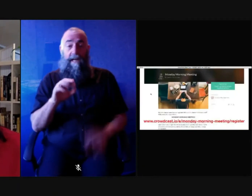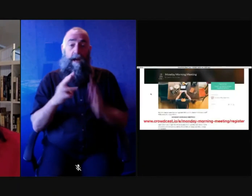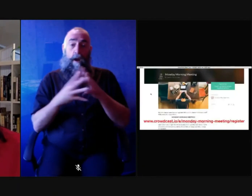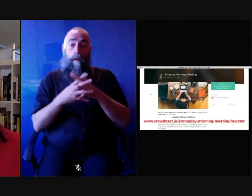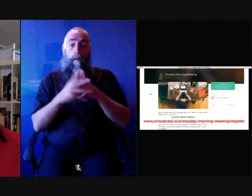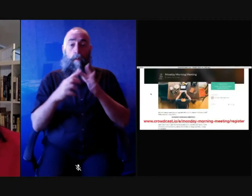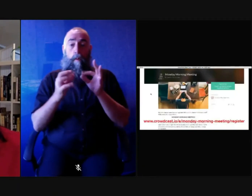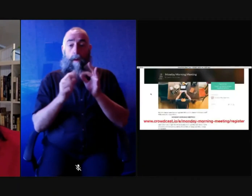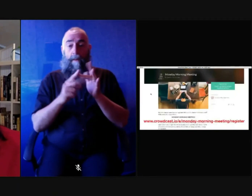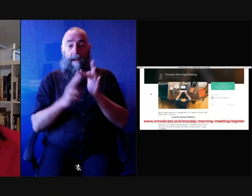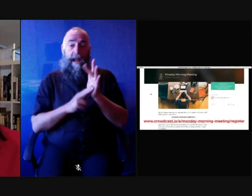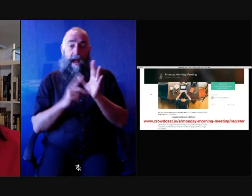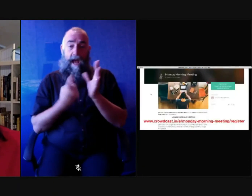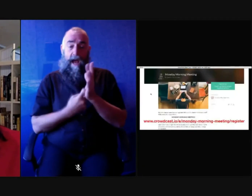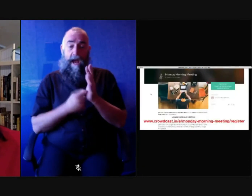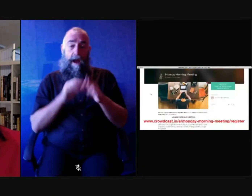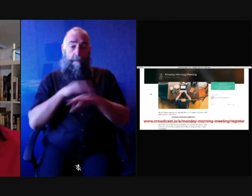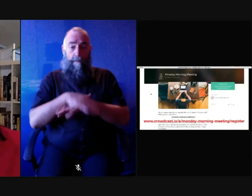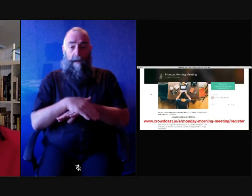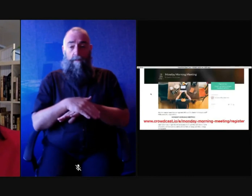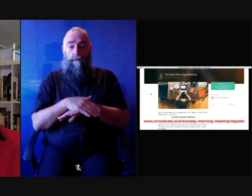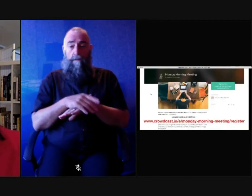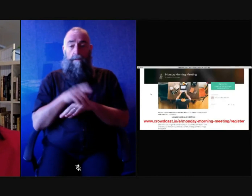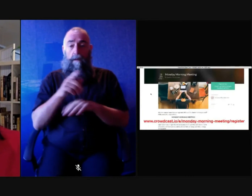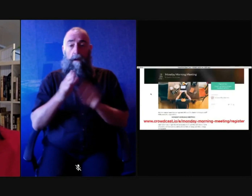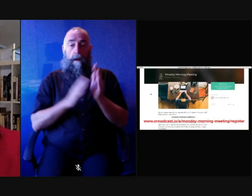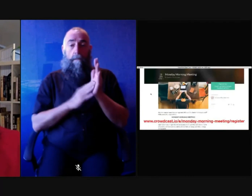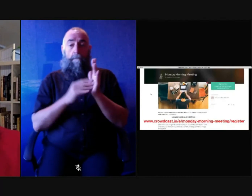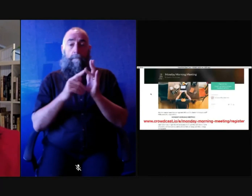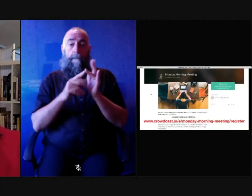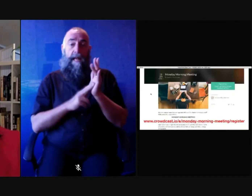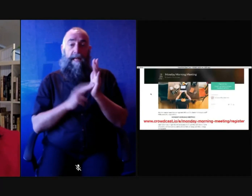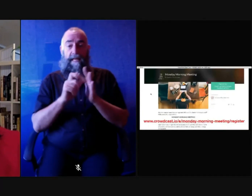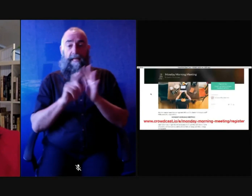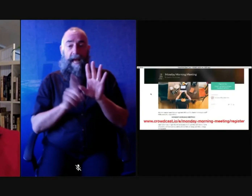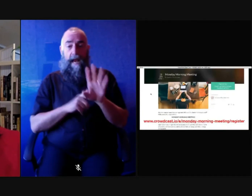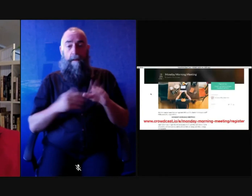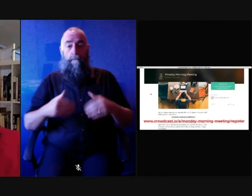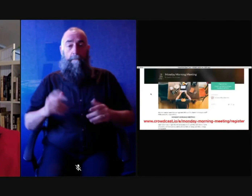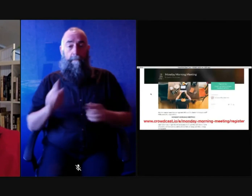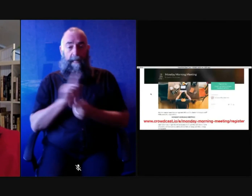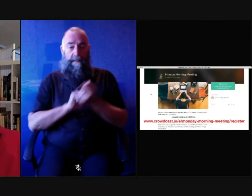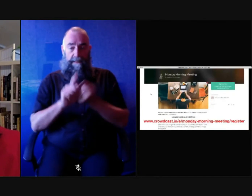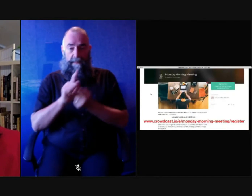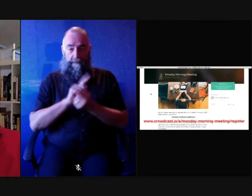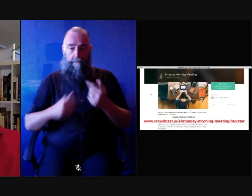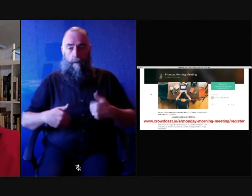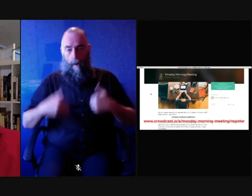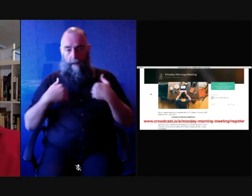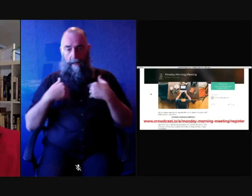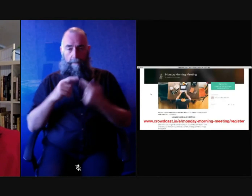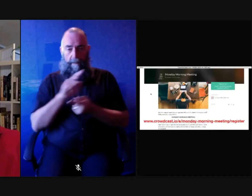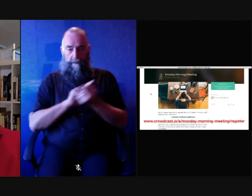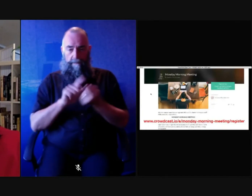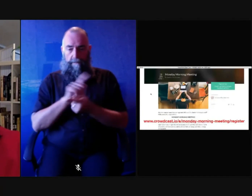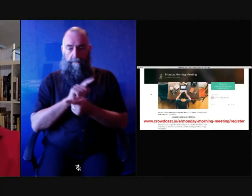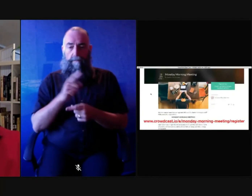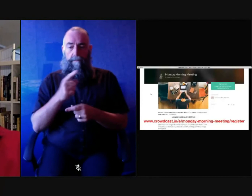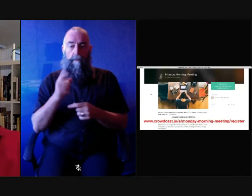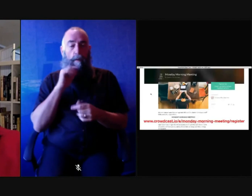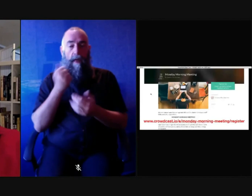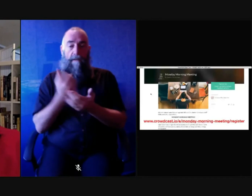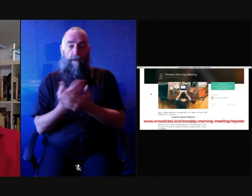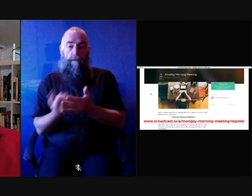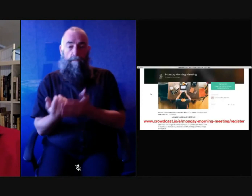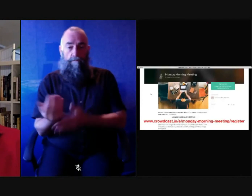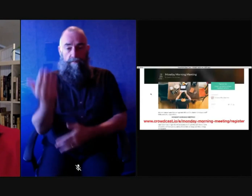to the link that Wendy is going to pop into the Dropbox for you, or if you just search webinar Monday morning meeting